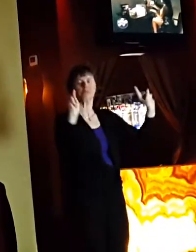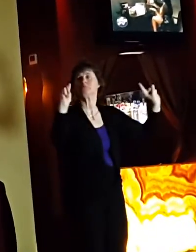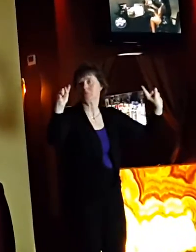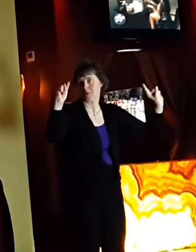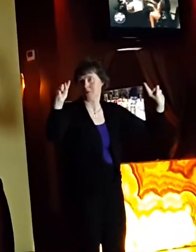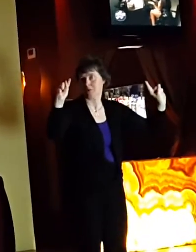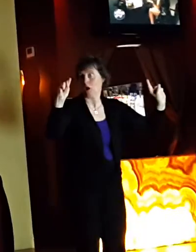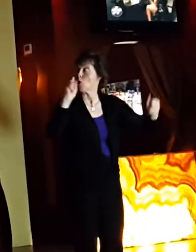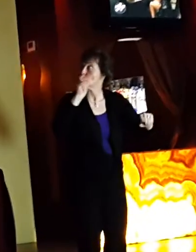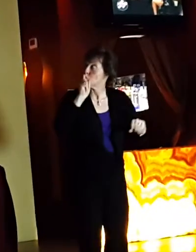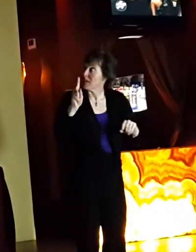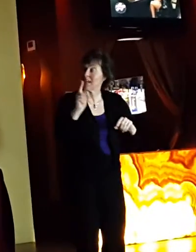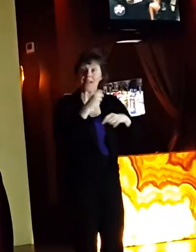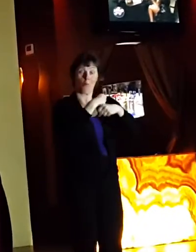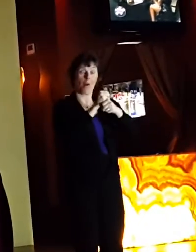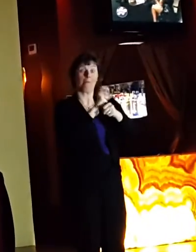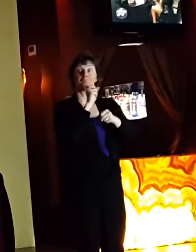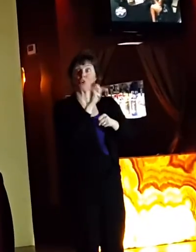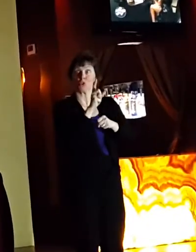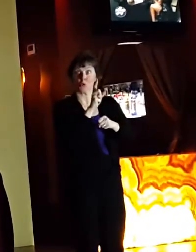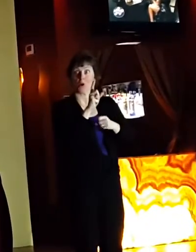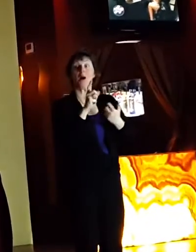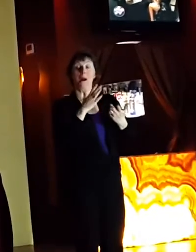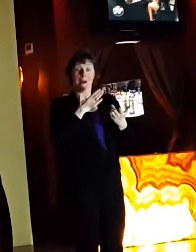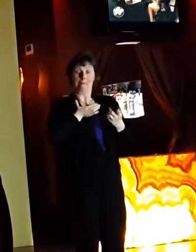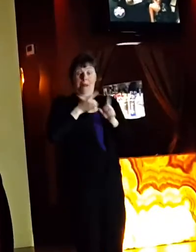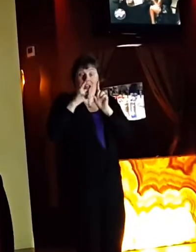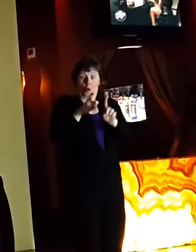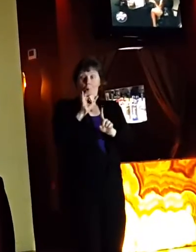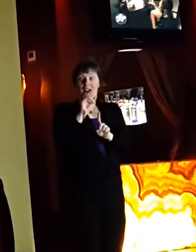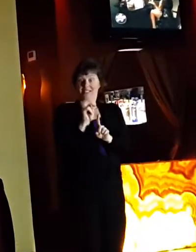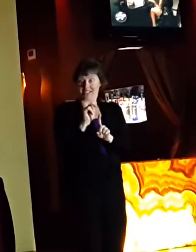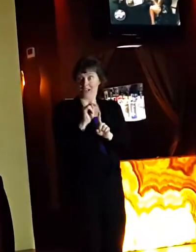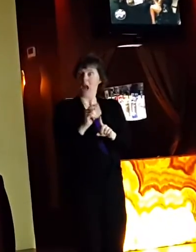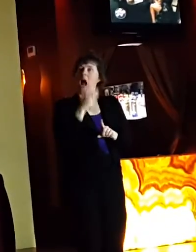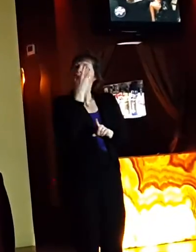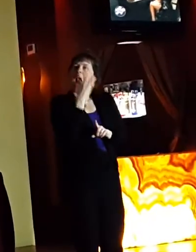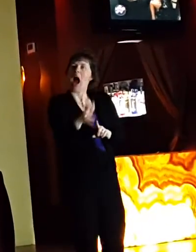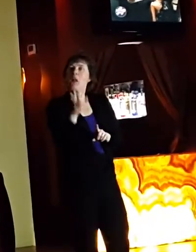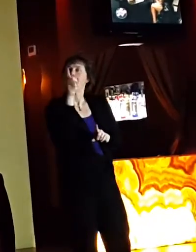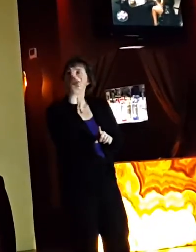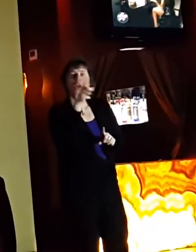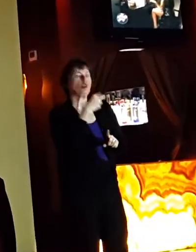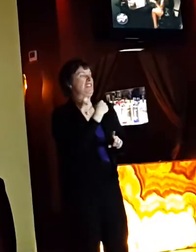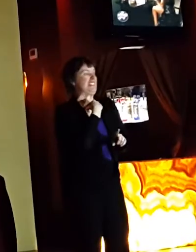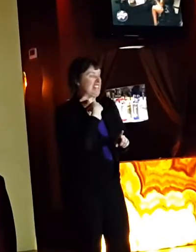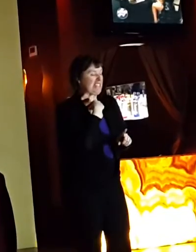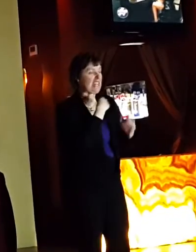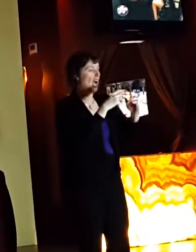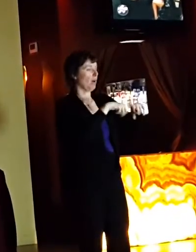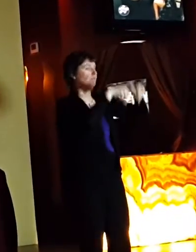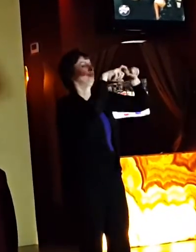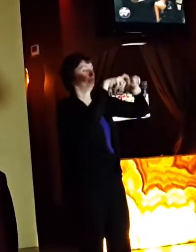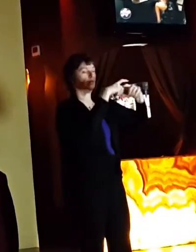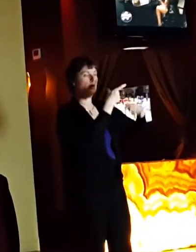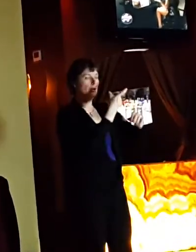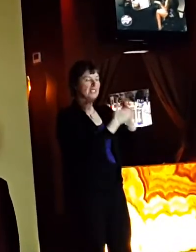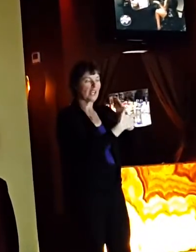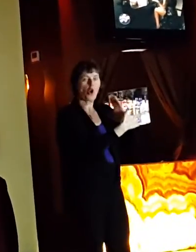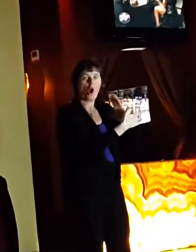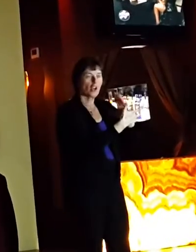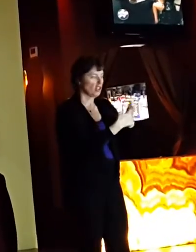we're really trying to make sure that you, or my goal anyway, is to make sure that you are not inhibited by the technology that you're working with, but more so that